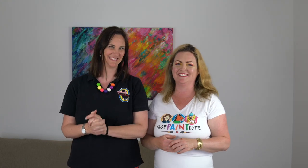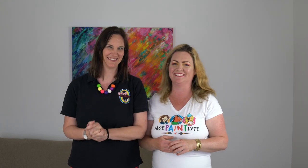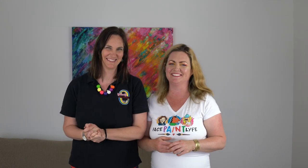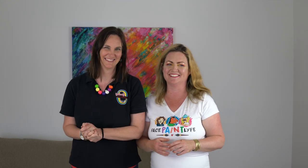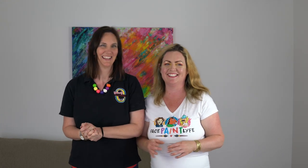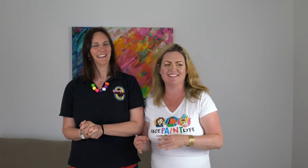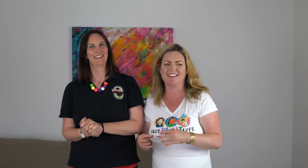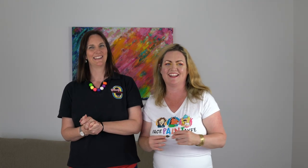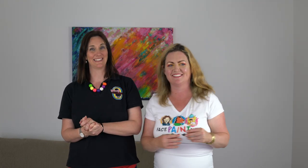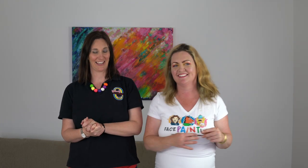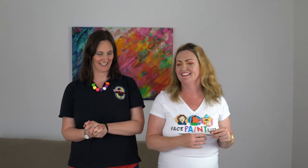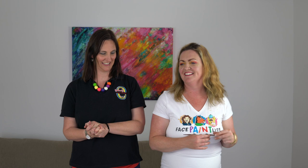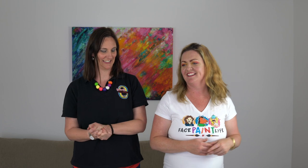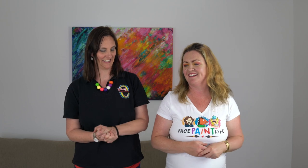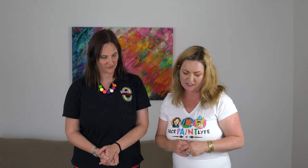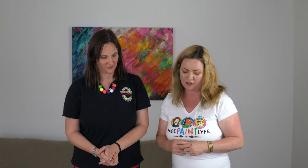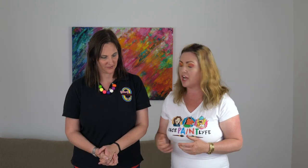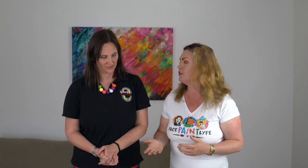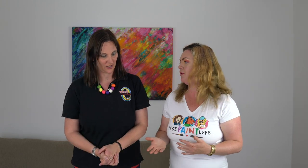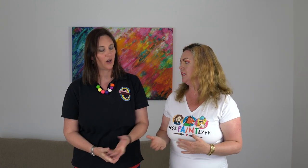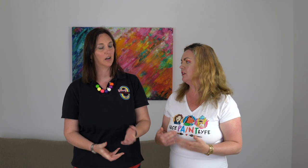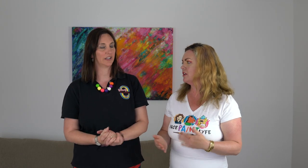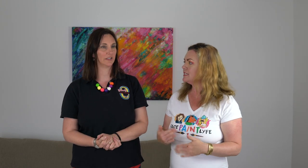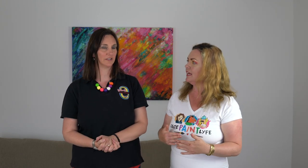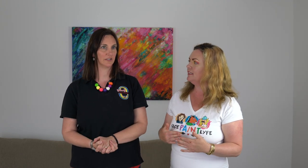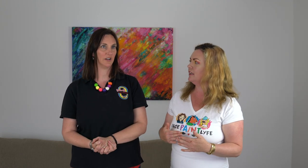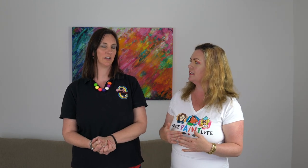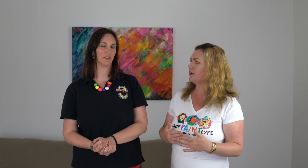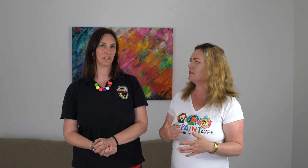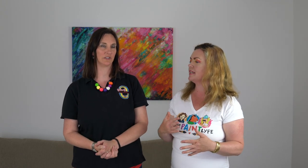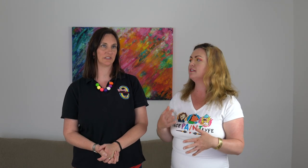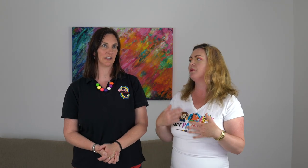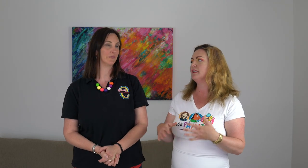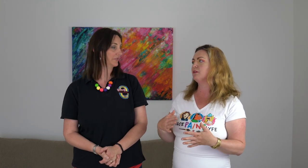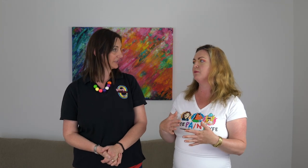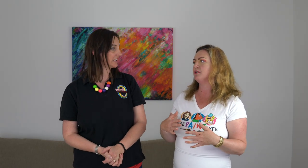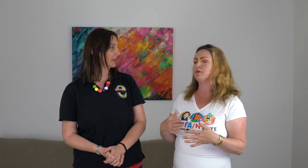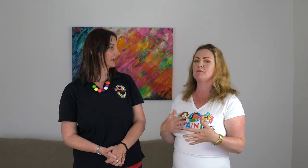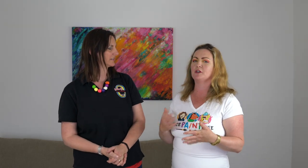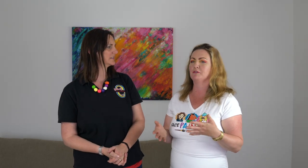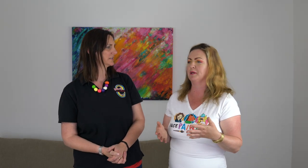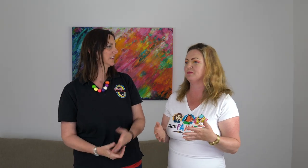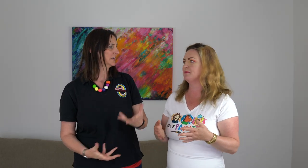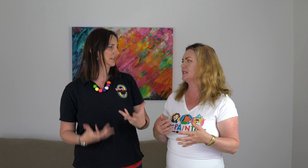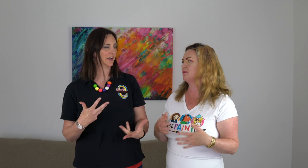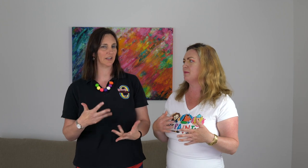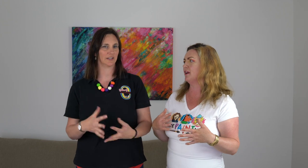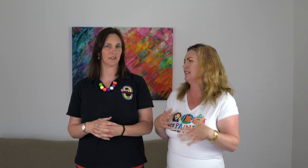cool. I love that. Yeah. So I know a little Auslan. Like, I want to say Auslan. I know a little. We don't want to be overwhelmed because we might only know.